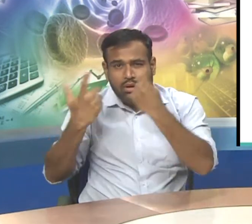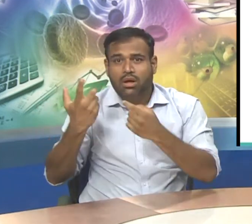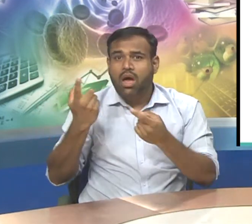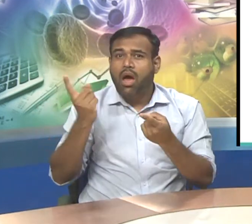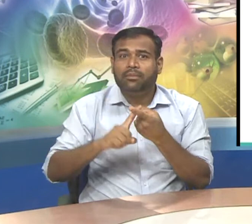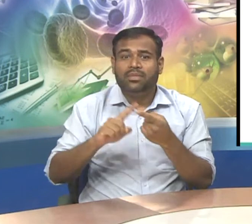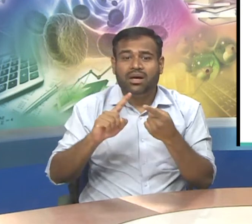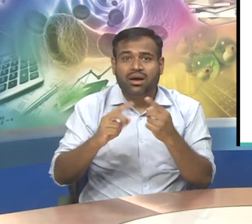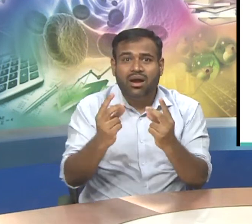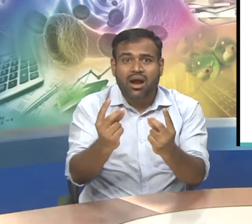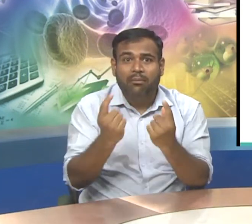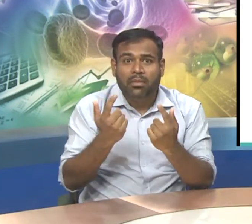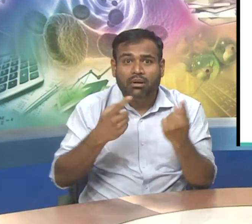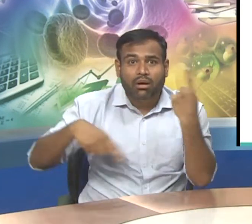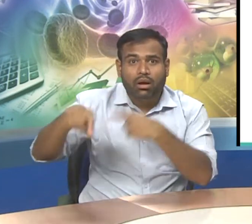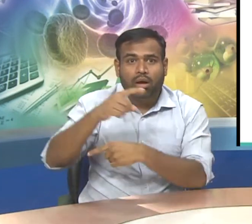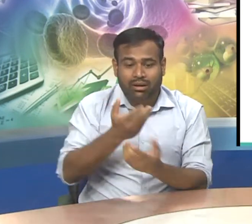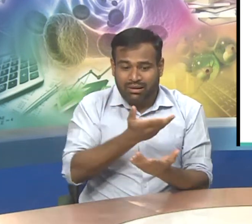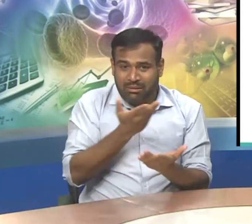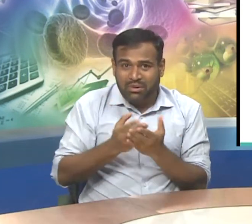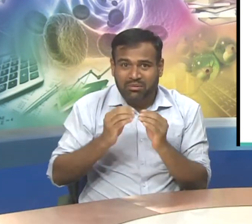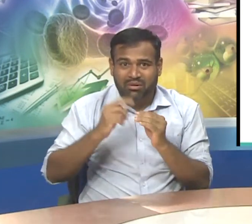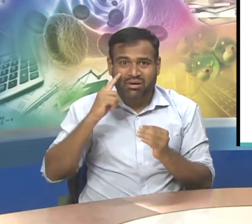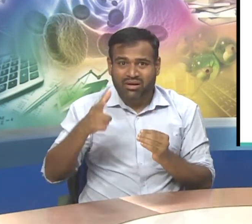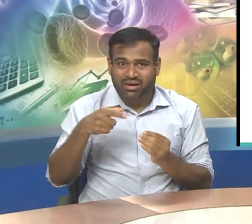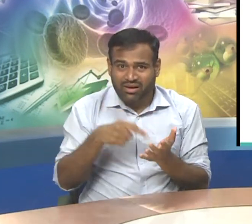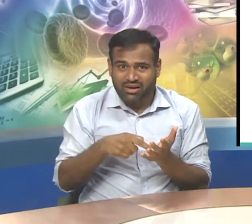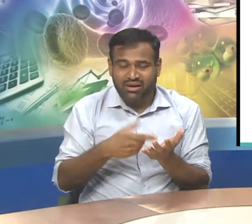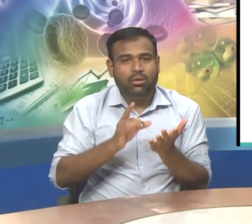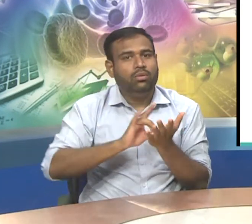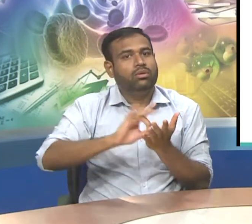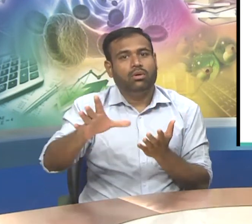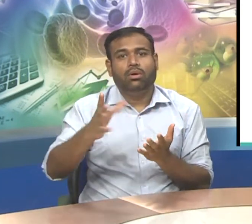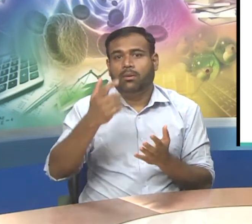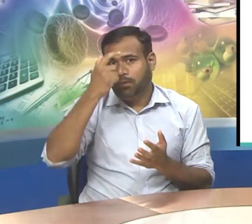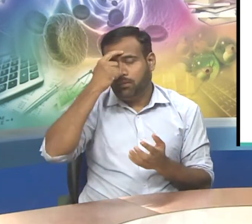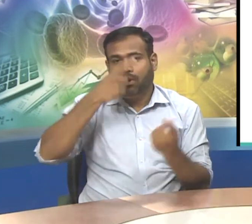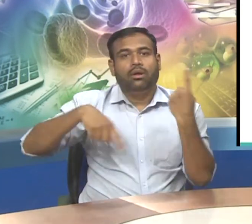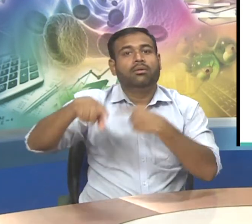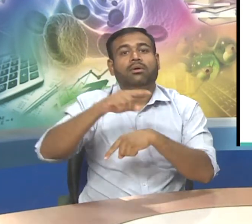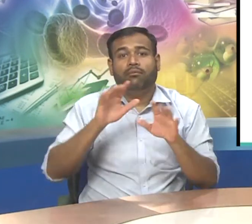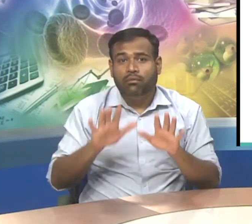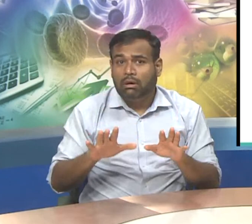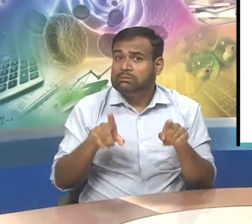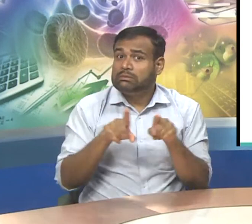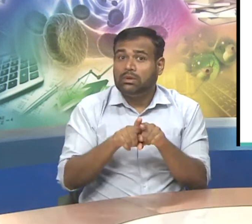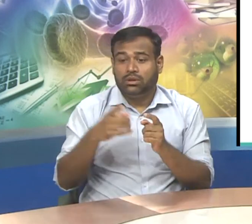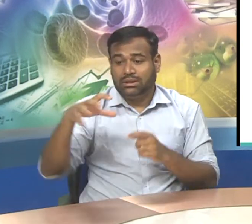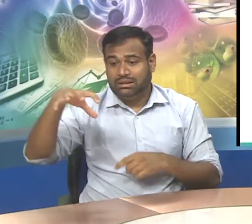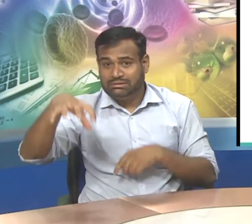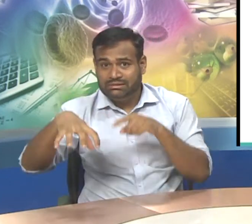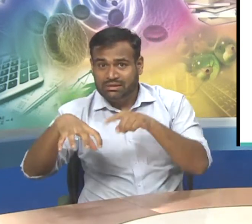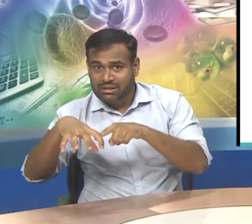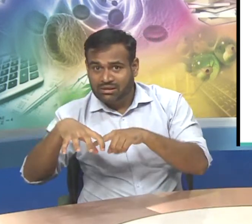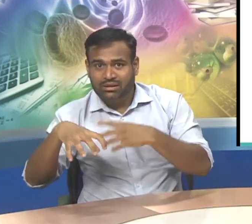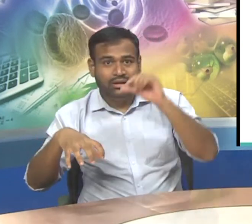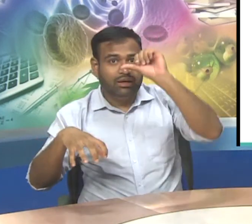the president, which is meant for extraordinary and emergency situation,